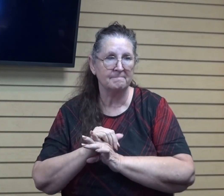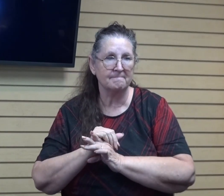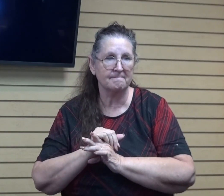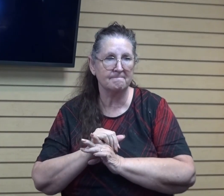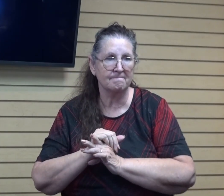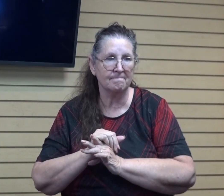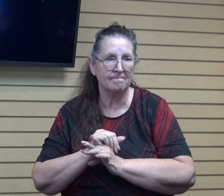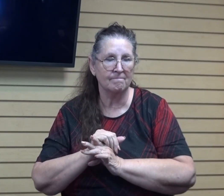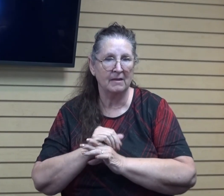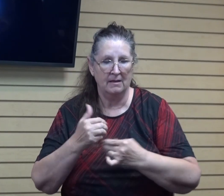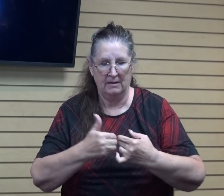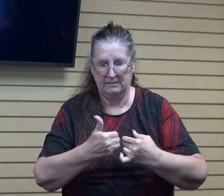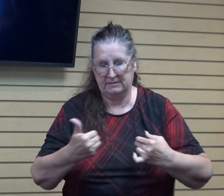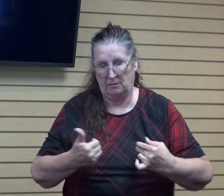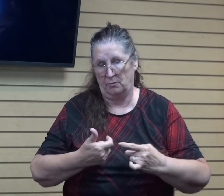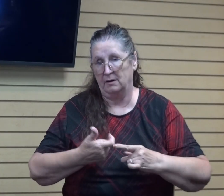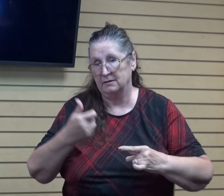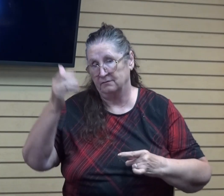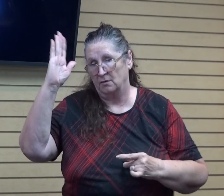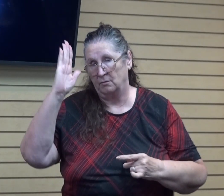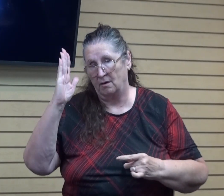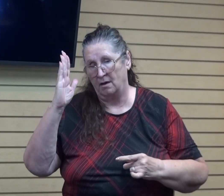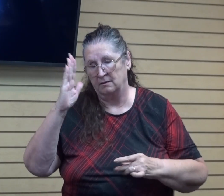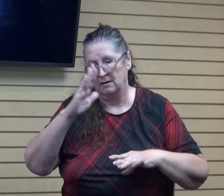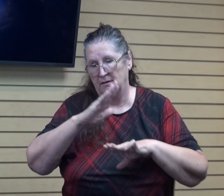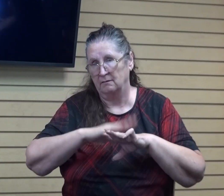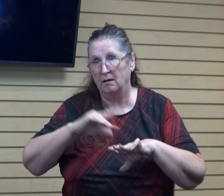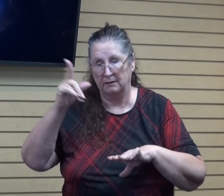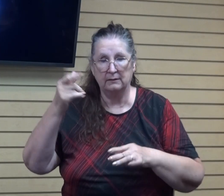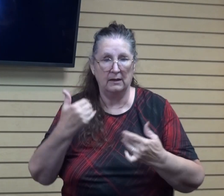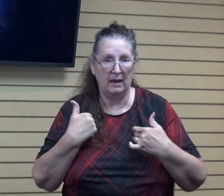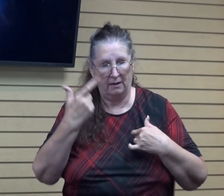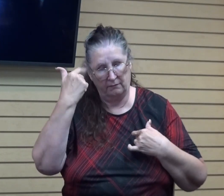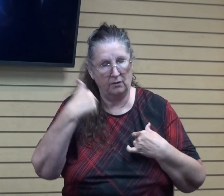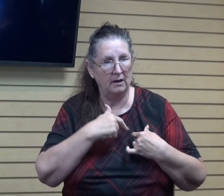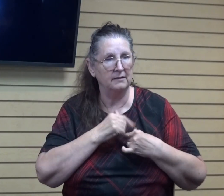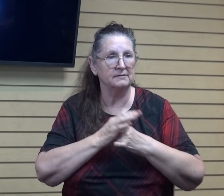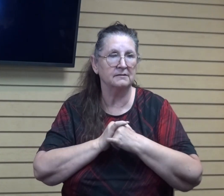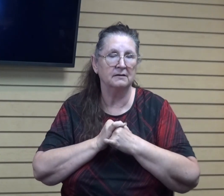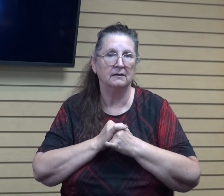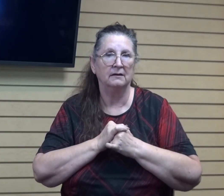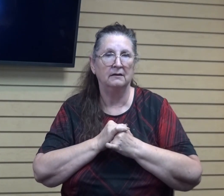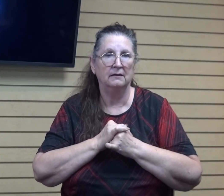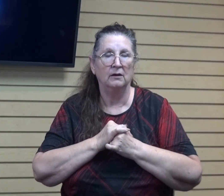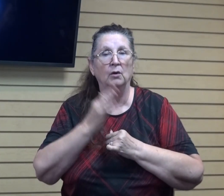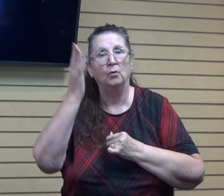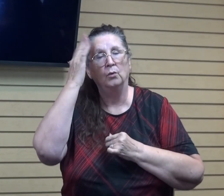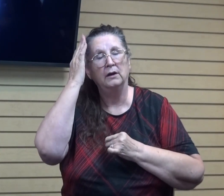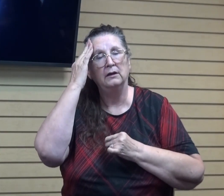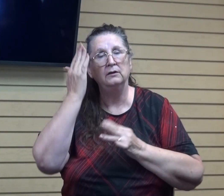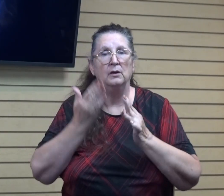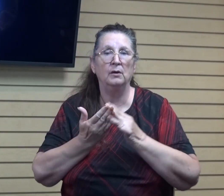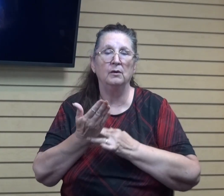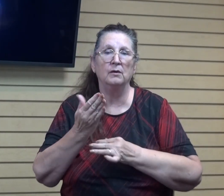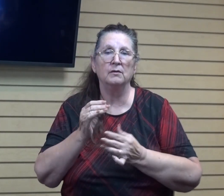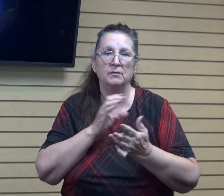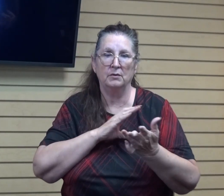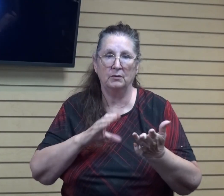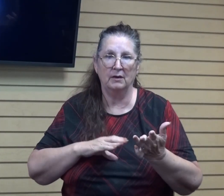that separated us from God and the calling He has for us. And we came to know that through Christ, God is the master